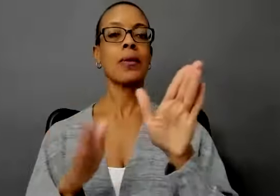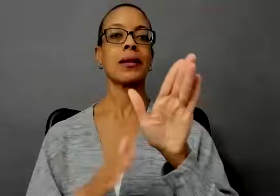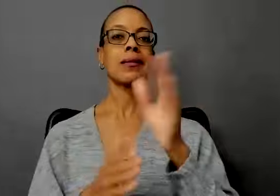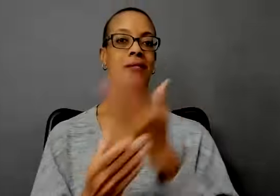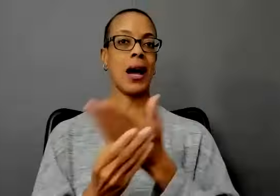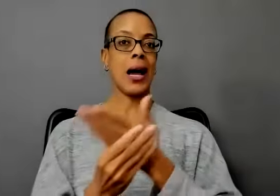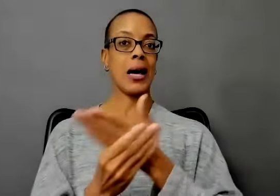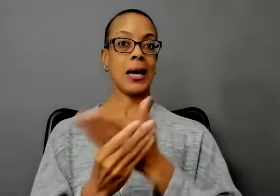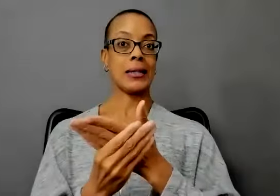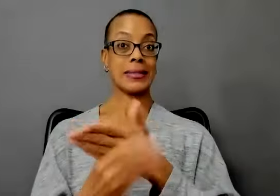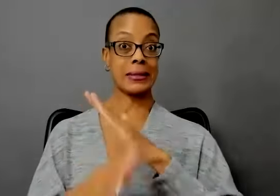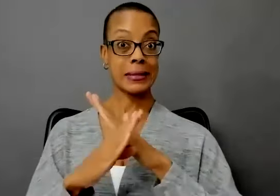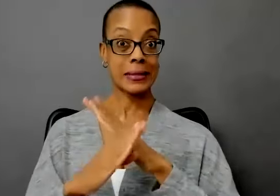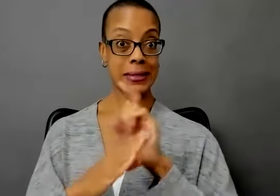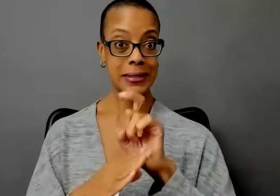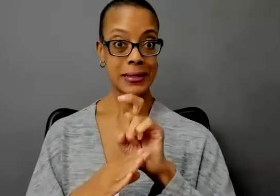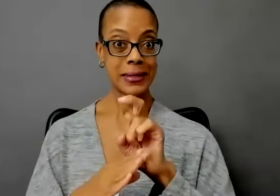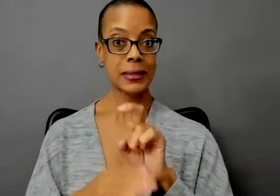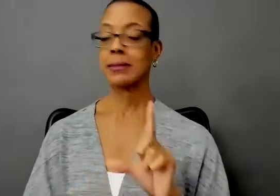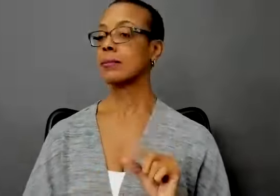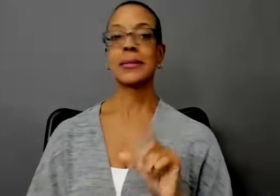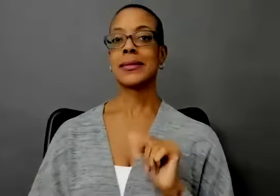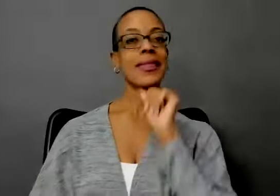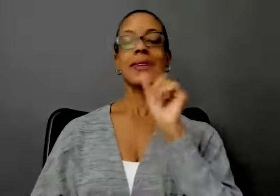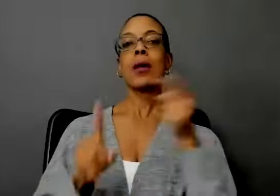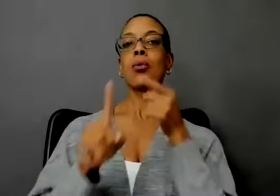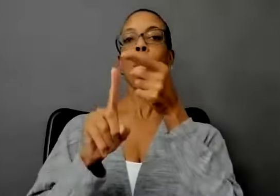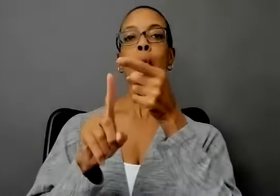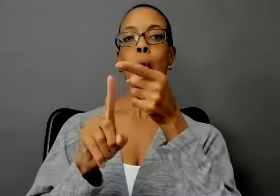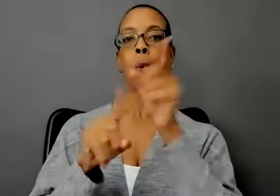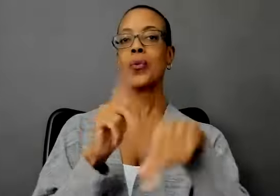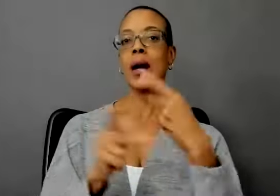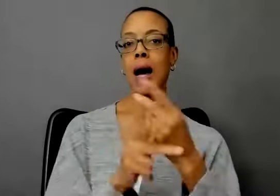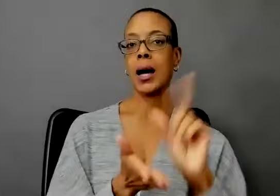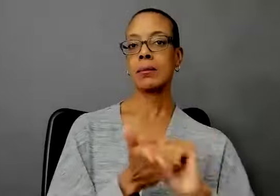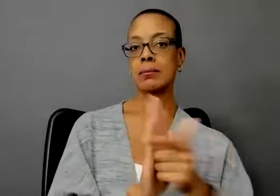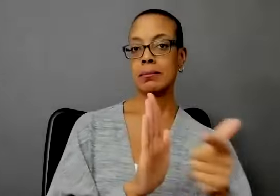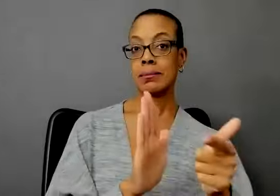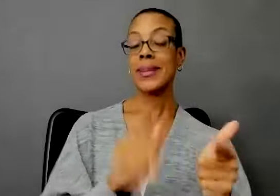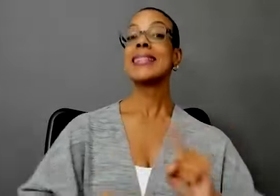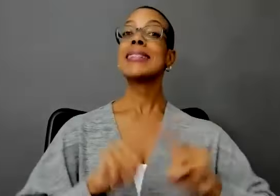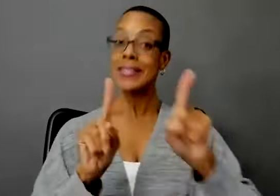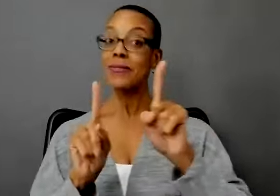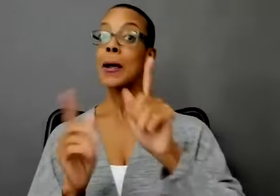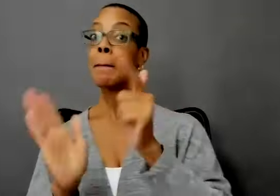That's not the purpose and the scope of this type of publication ban. There are different publication bans to serve that function.